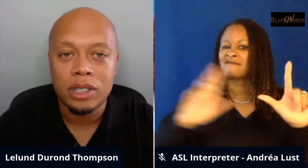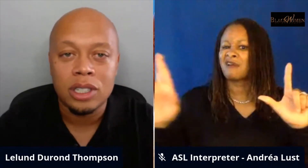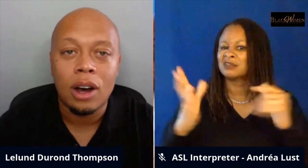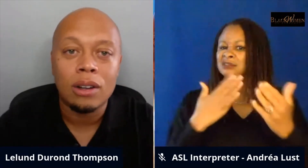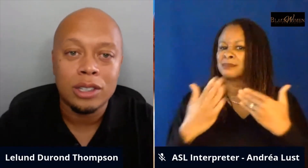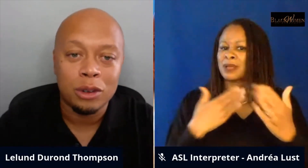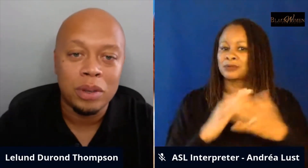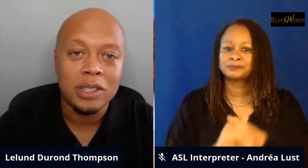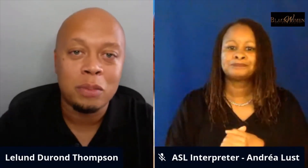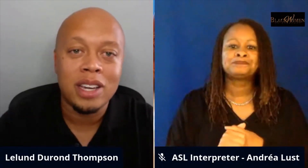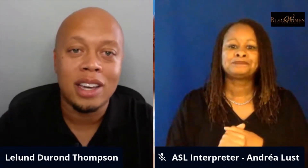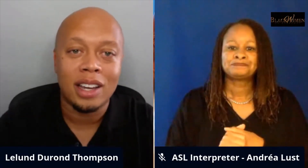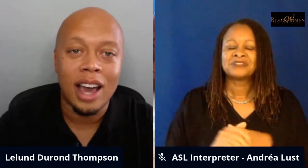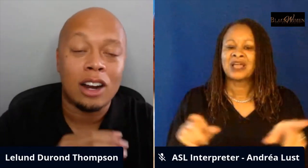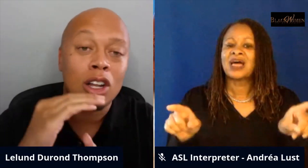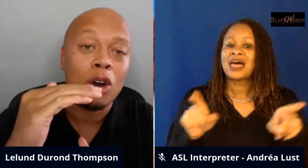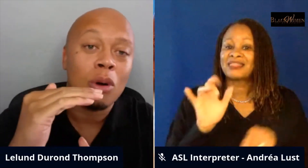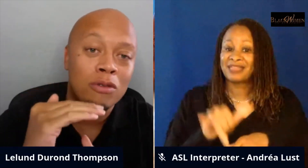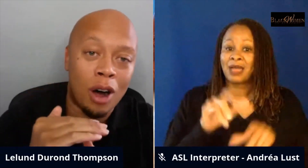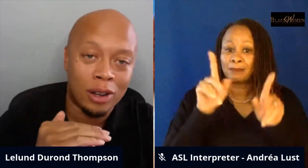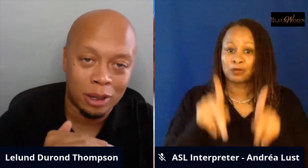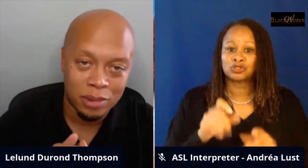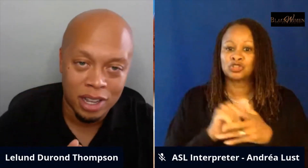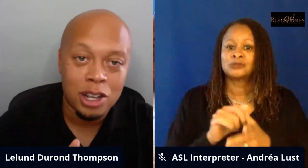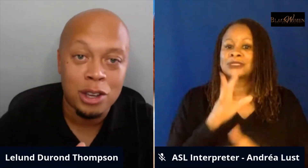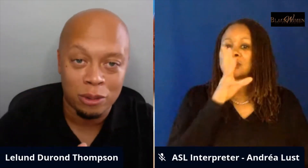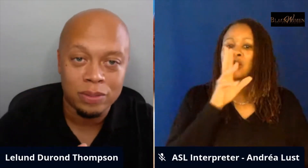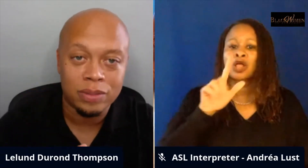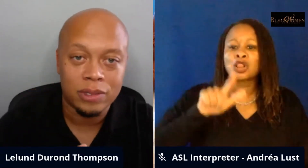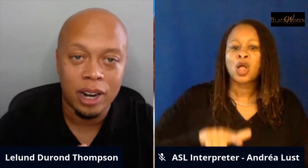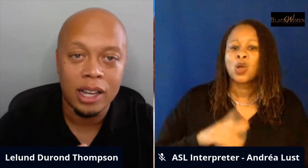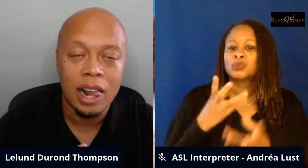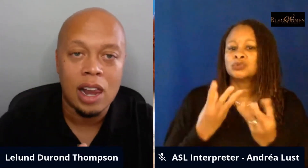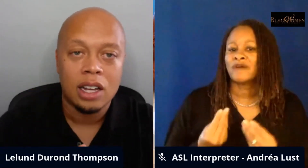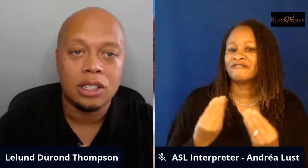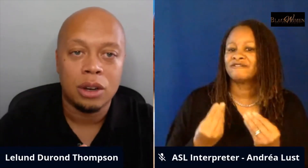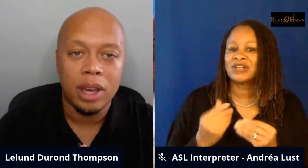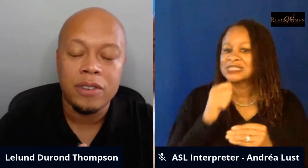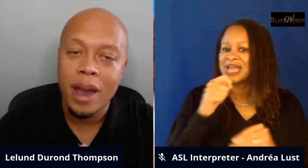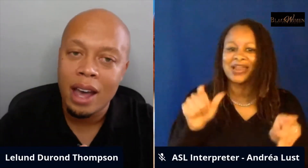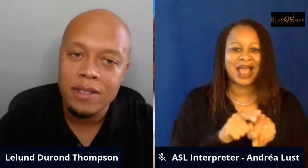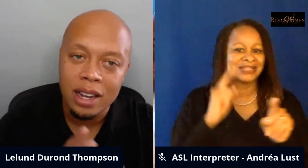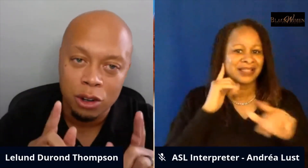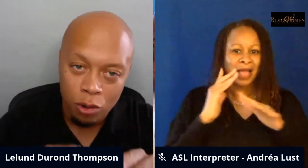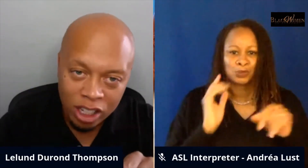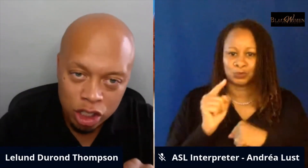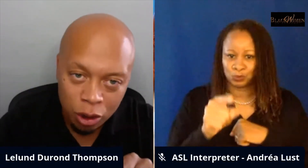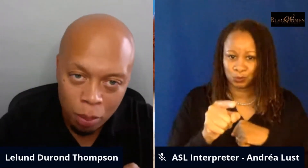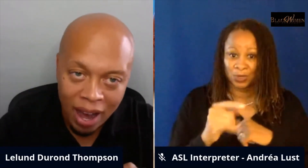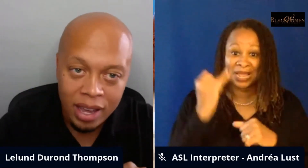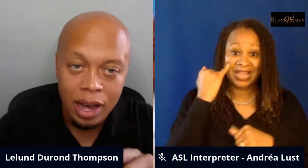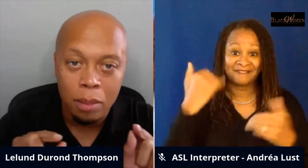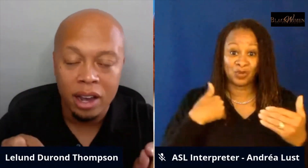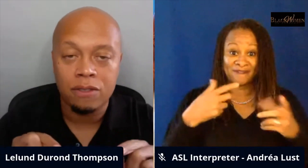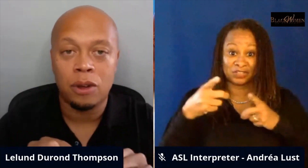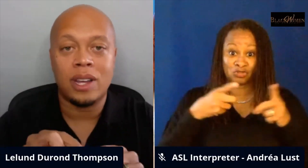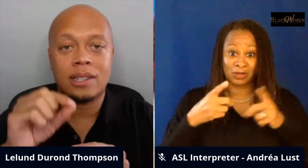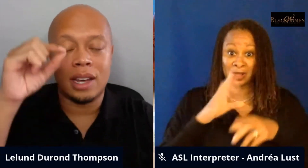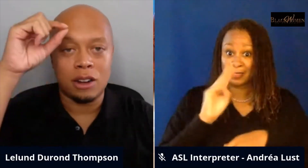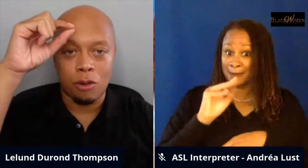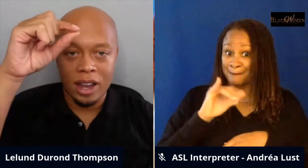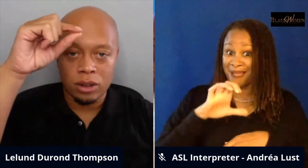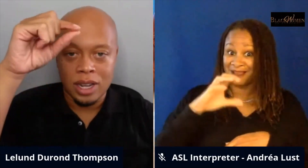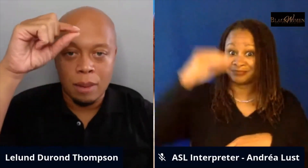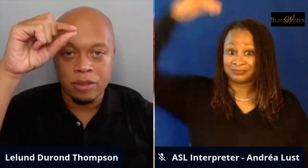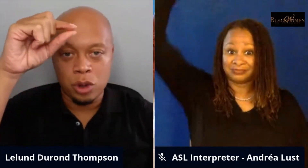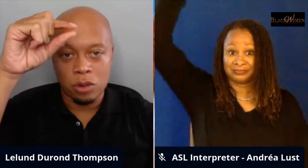that person should also be speaking at a lower volume than you, right? So if you have that directional mic, a microphone that's